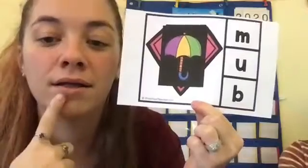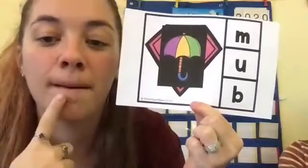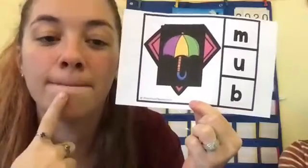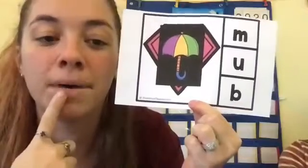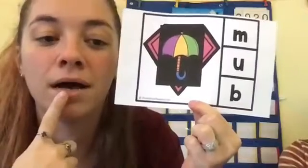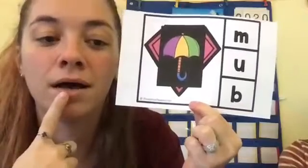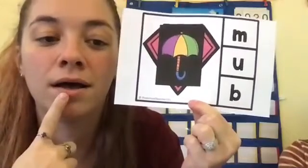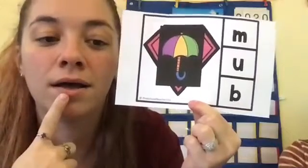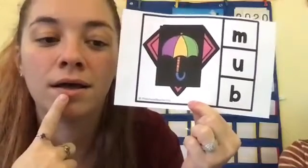B.